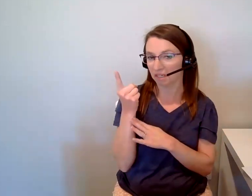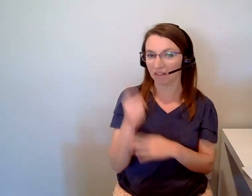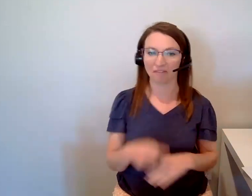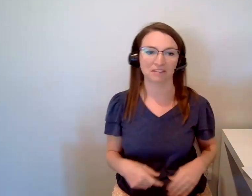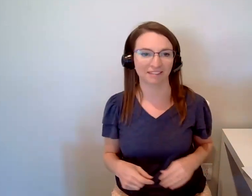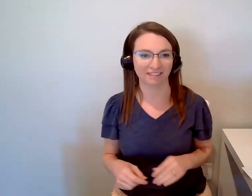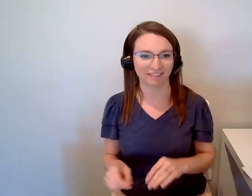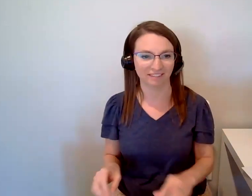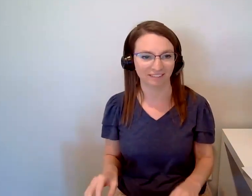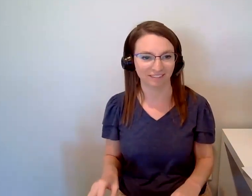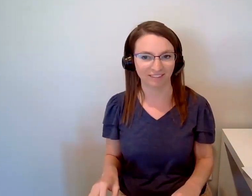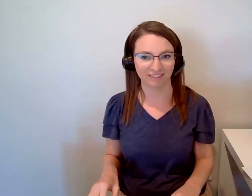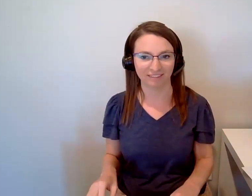left.